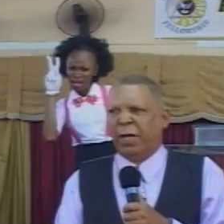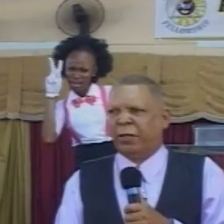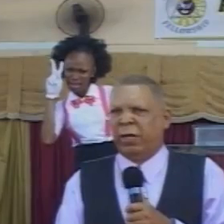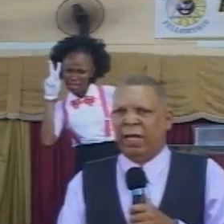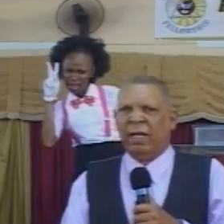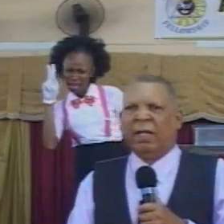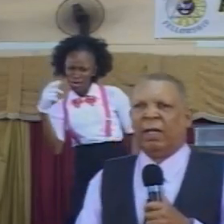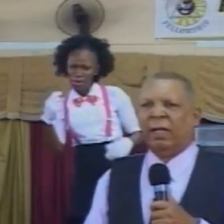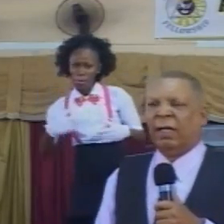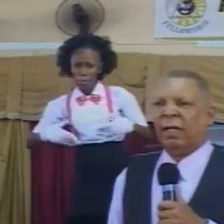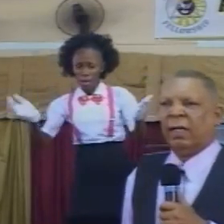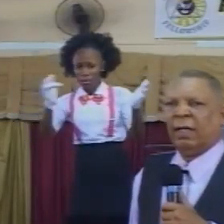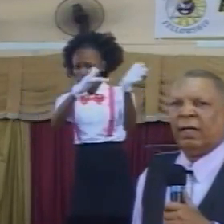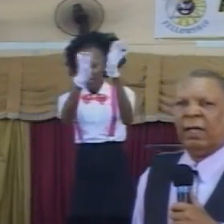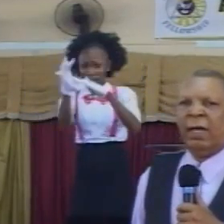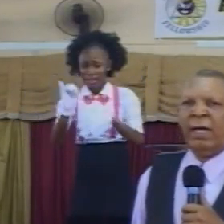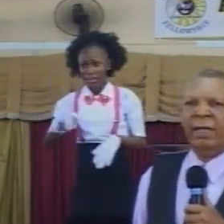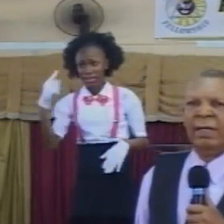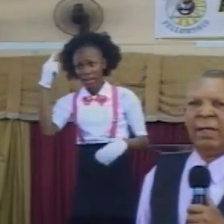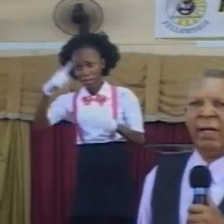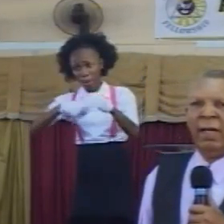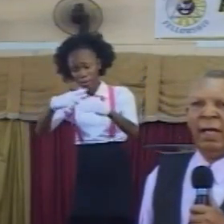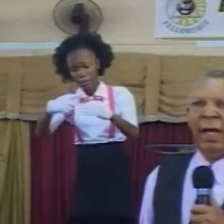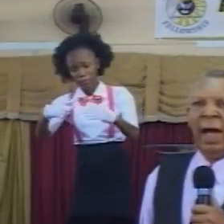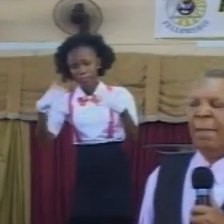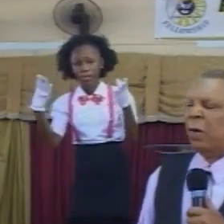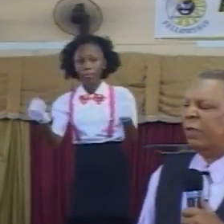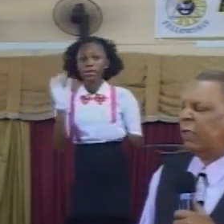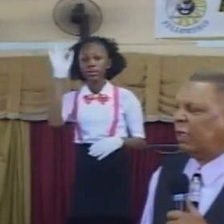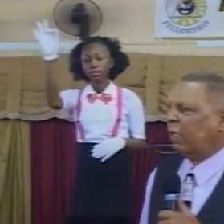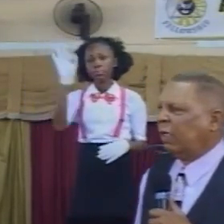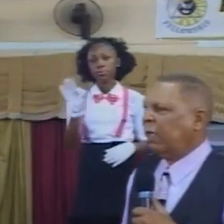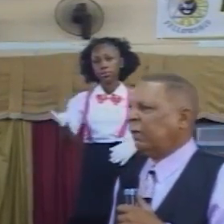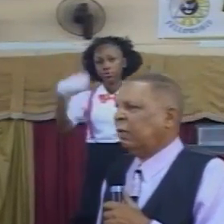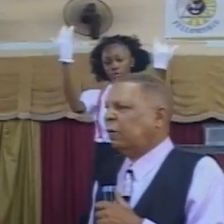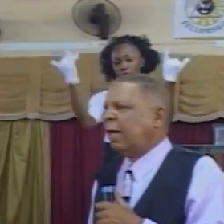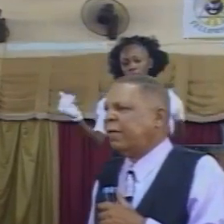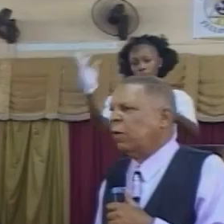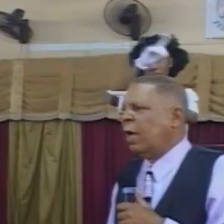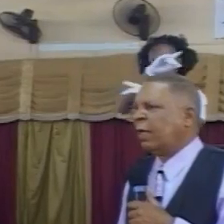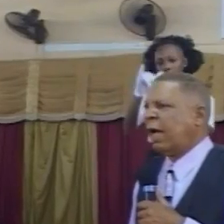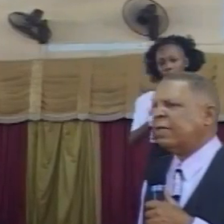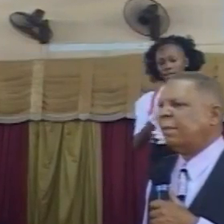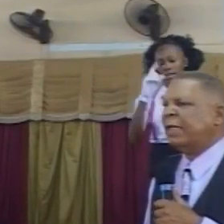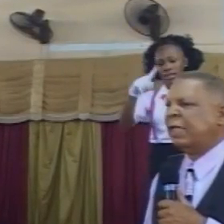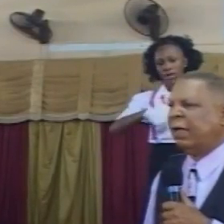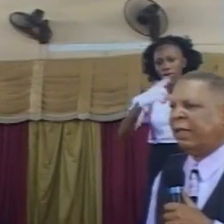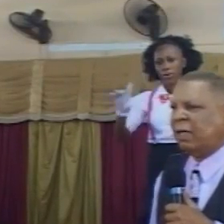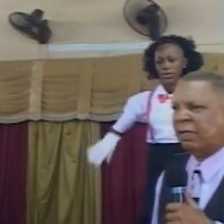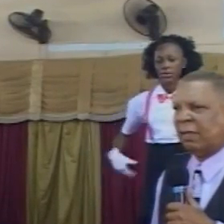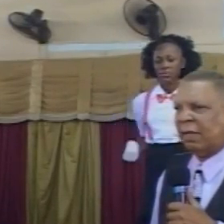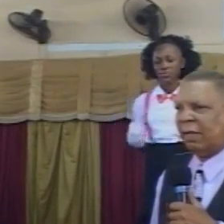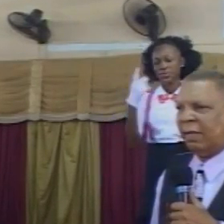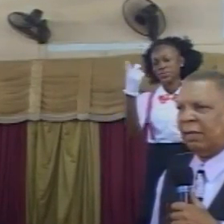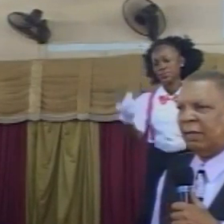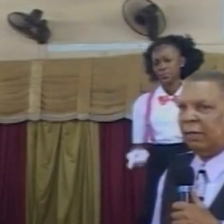Many preach today he is about granting you all kinds of material